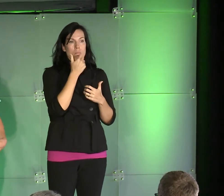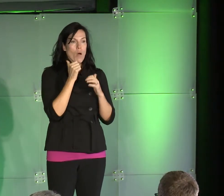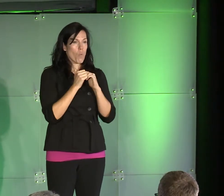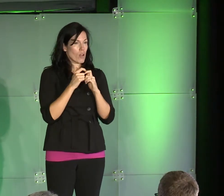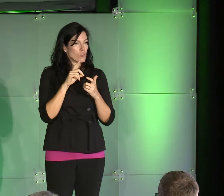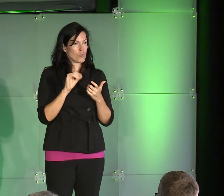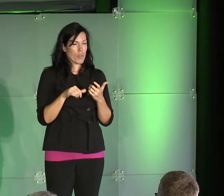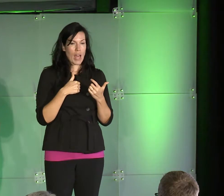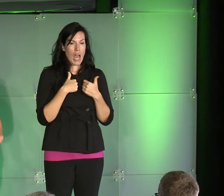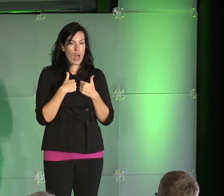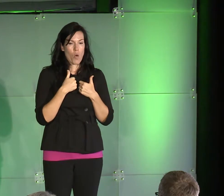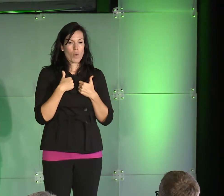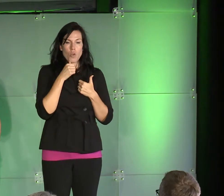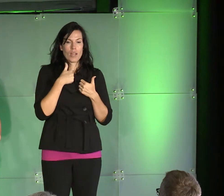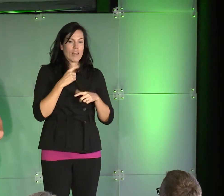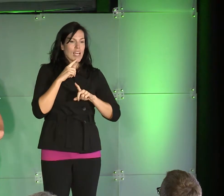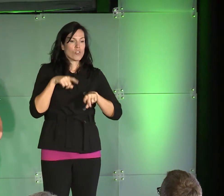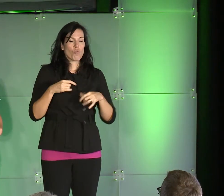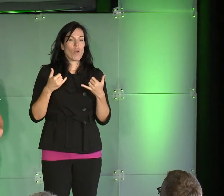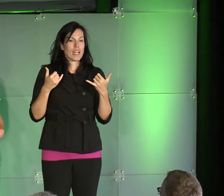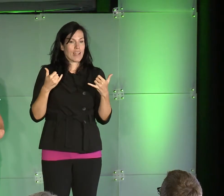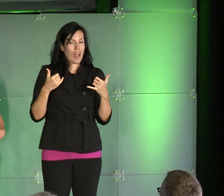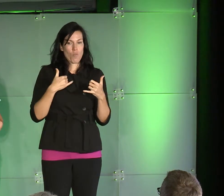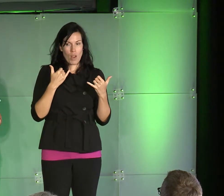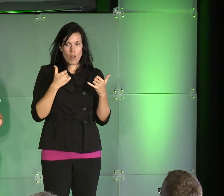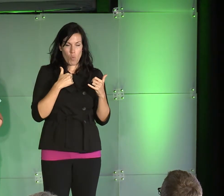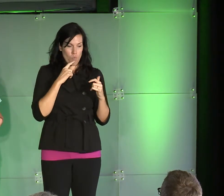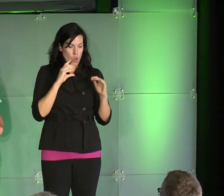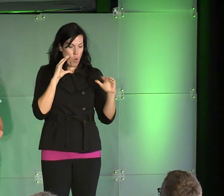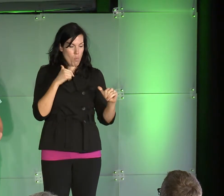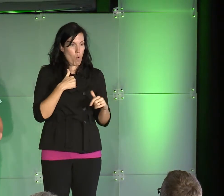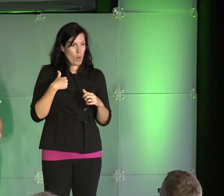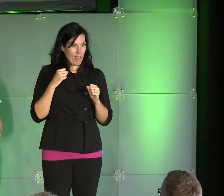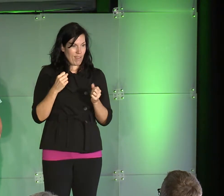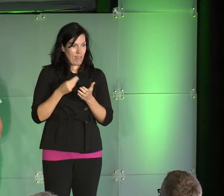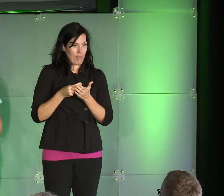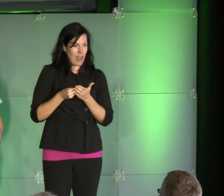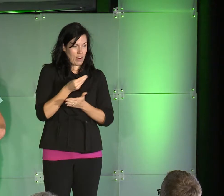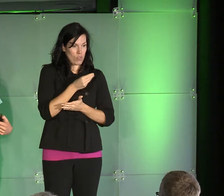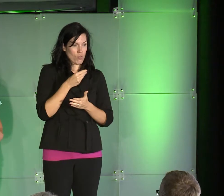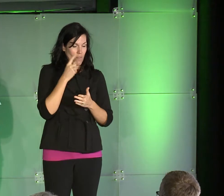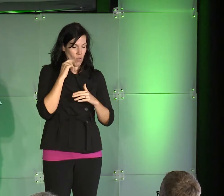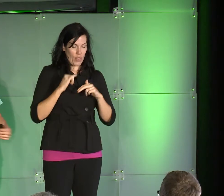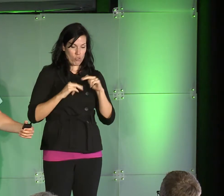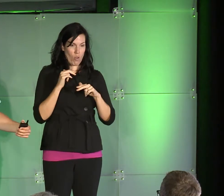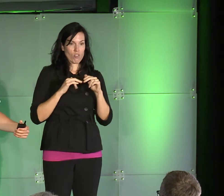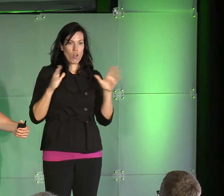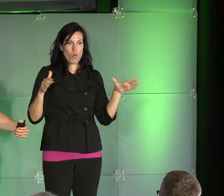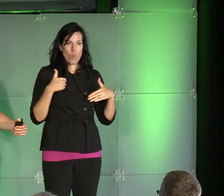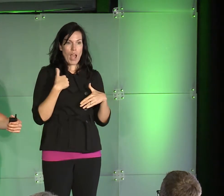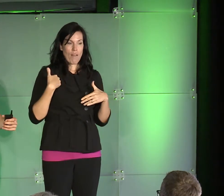and we don't have the answer right now. Right now we're really hoping that we can finance the construction of the container ourselves to encourage